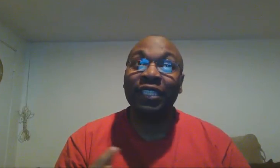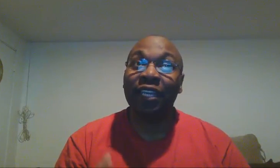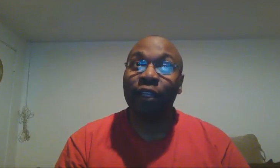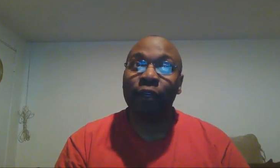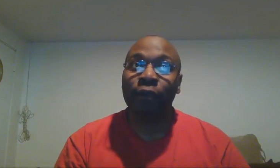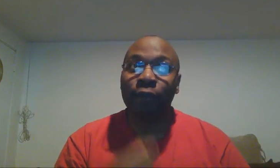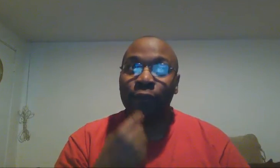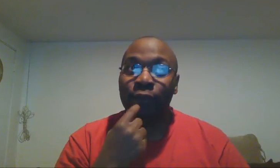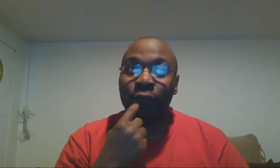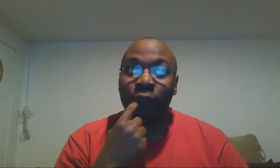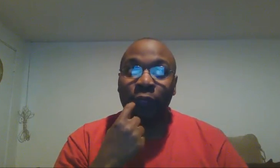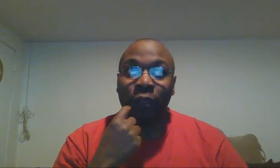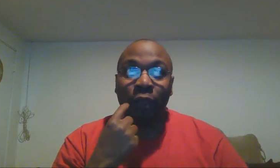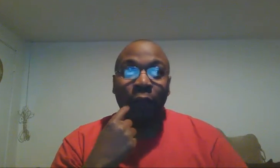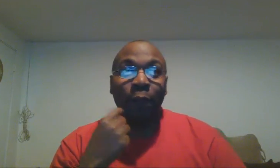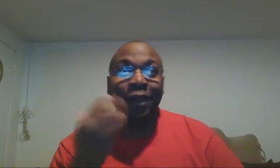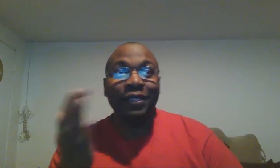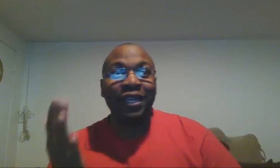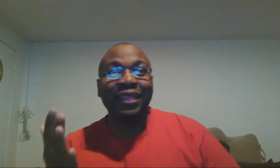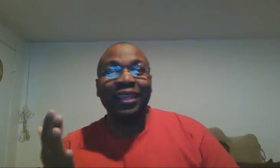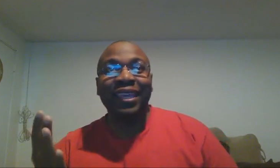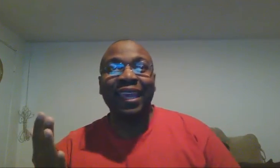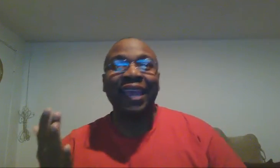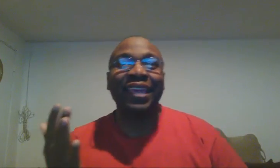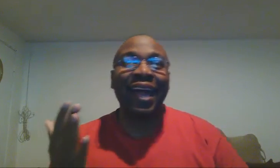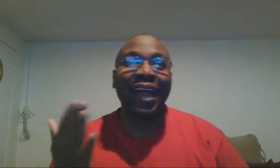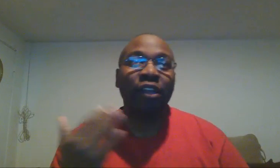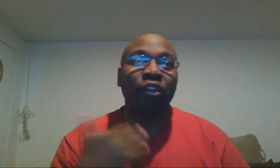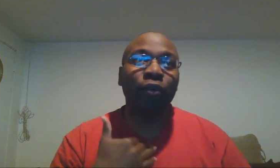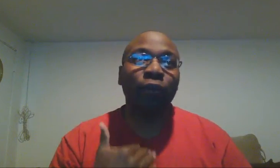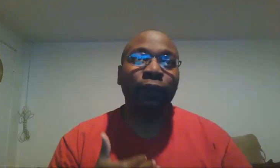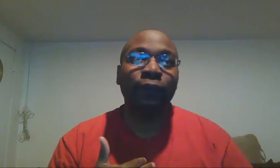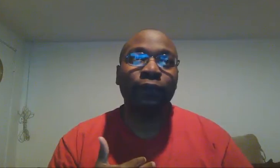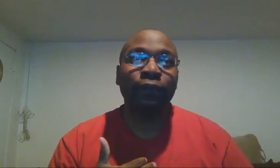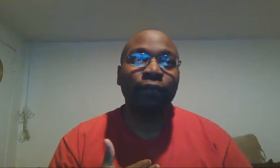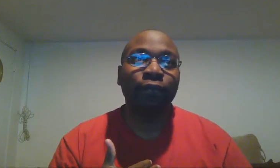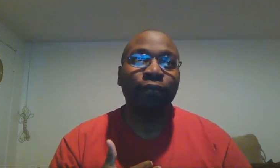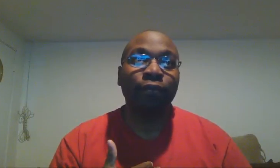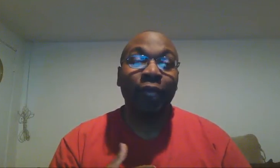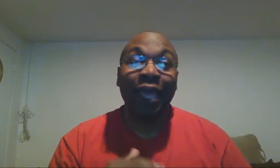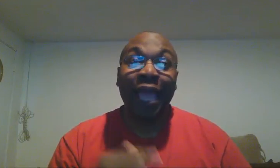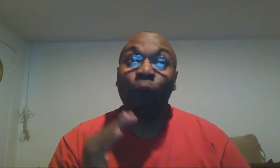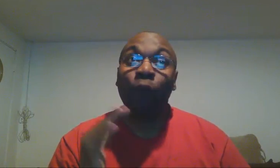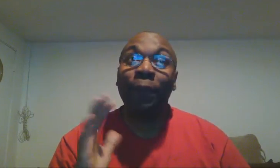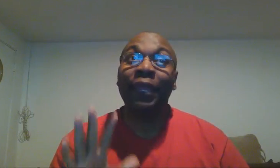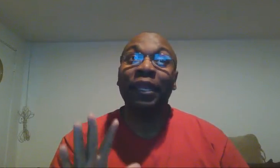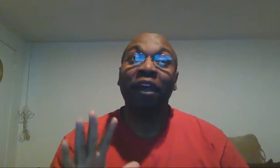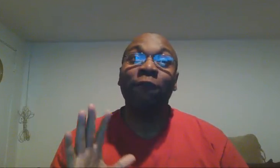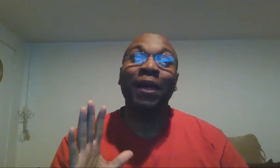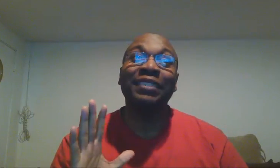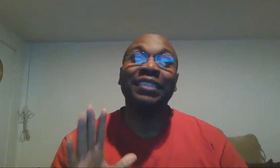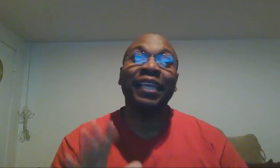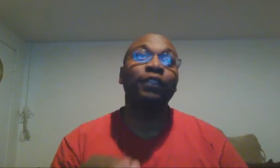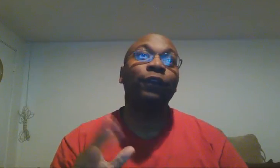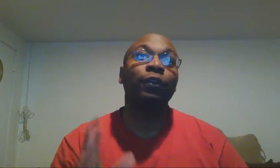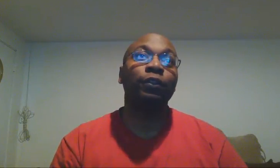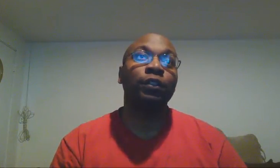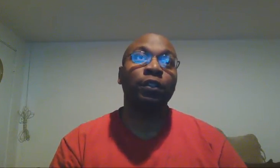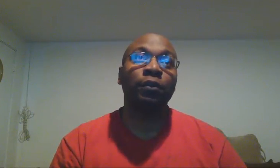you. But the thing that I do, I repent of my sins first.